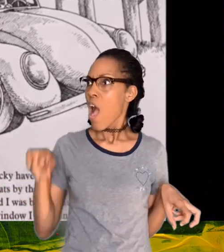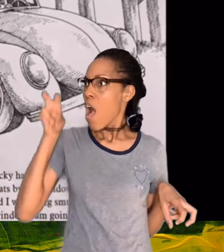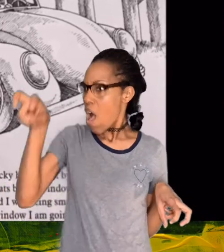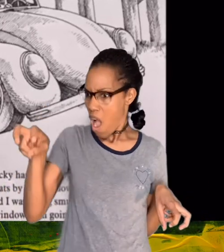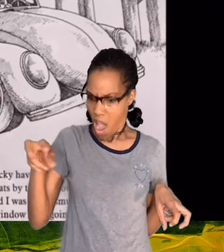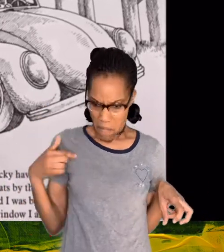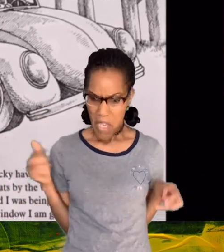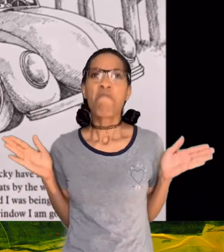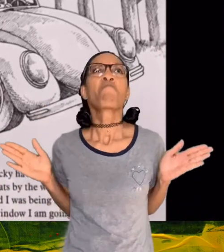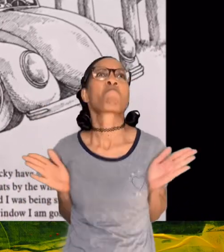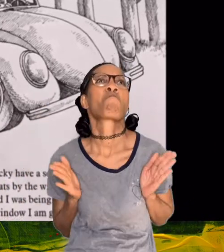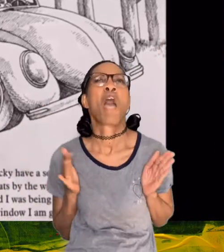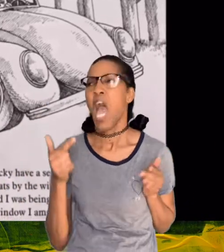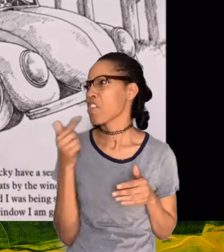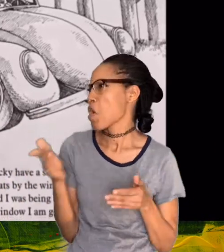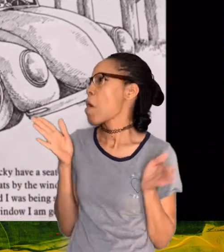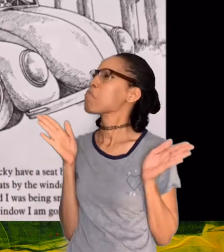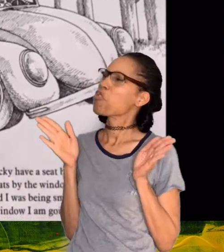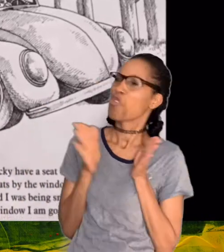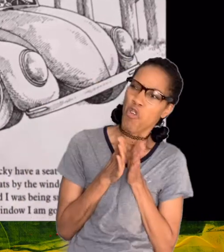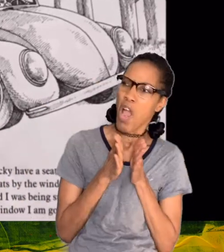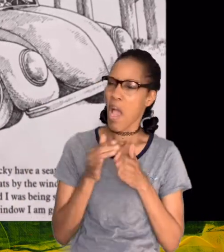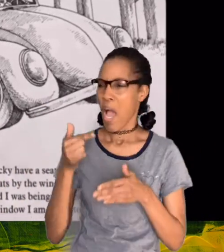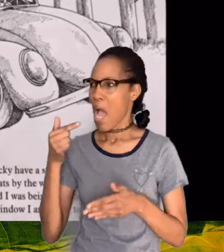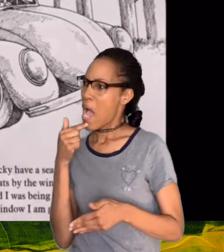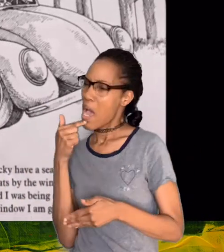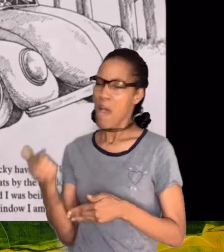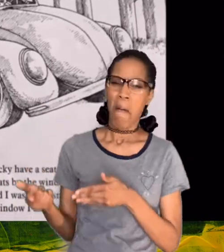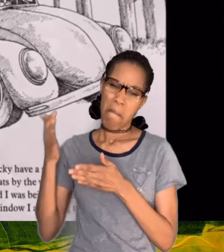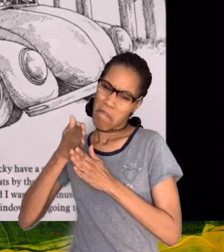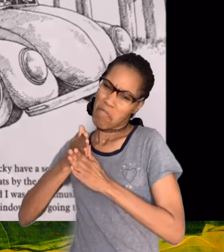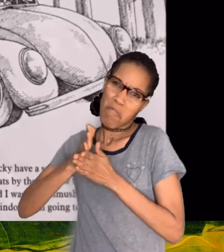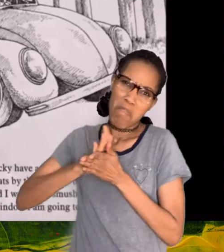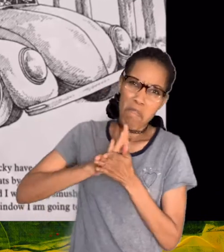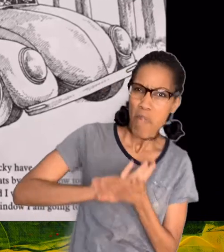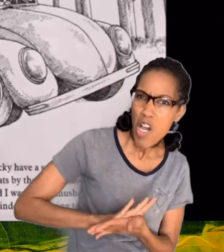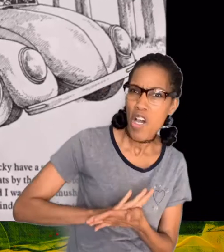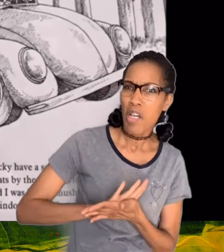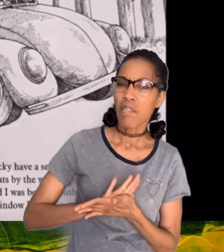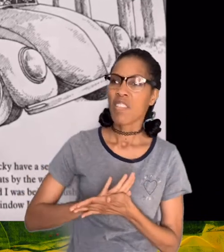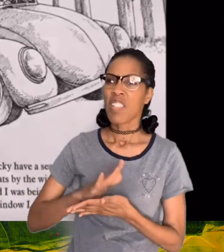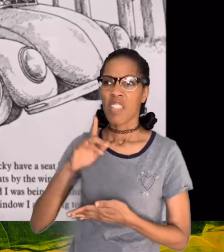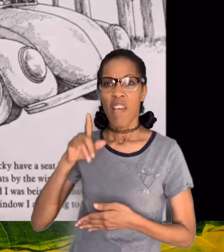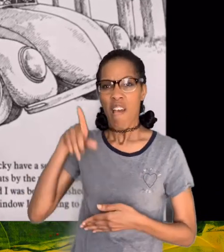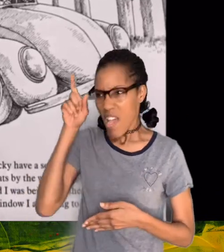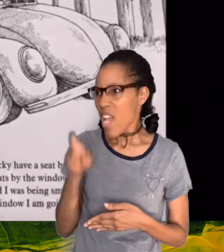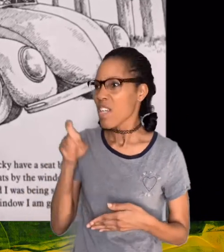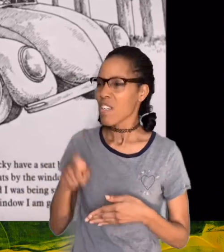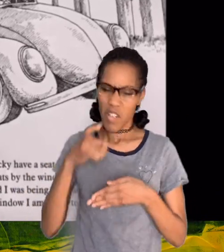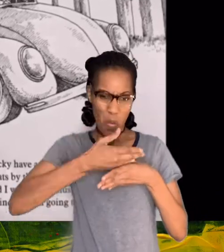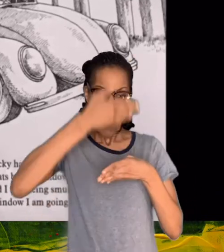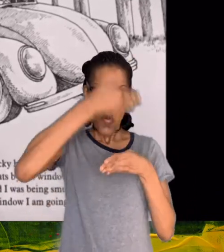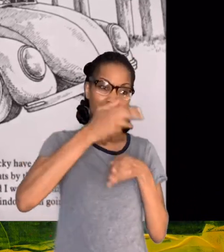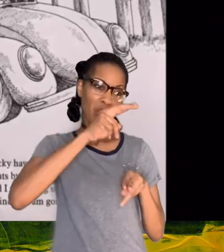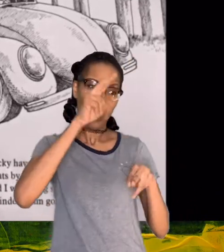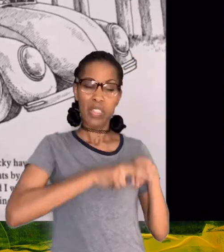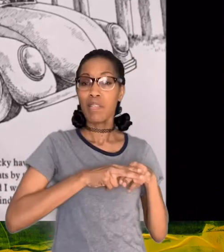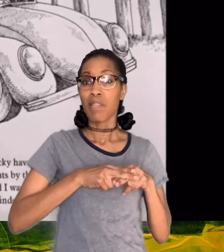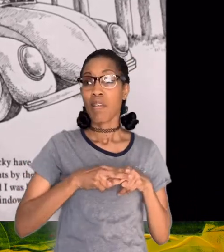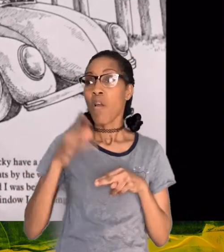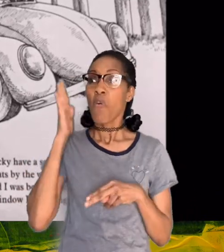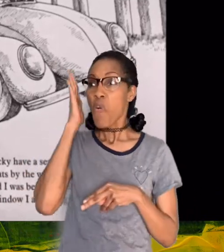In the carpool, Miss Gibson let Becky have a seat by the window. Audrey and Elliot got seats by the